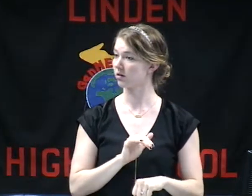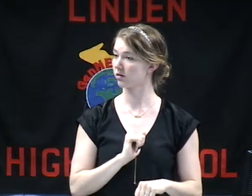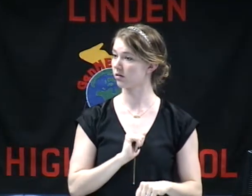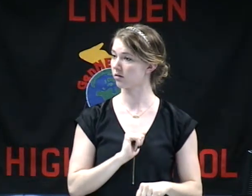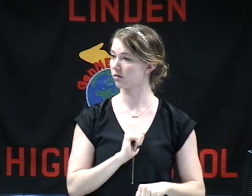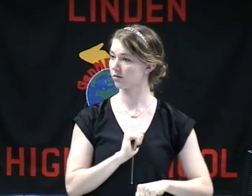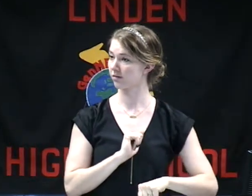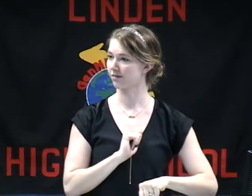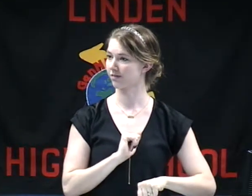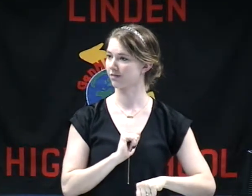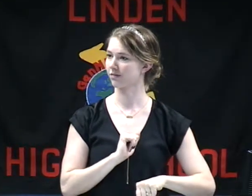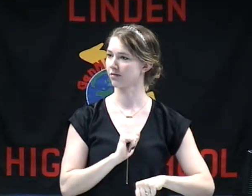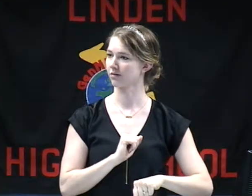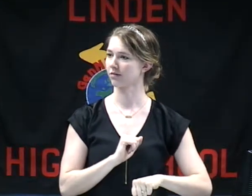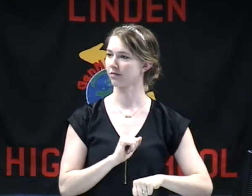I play baseball.